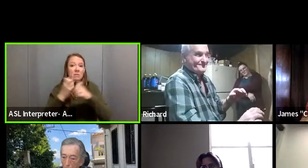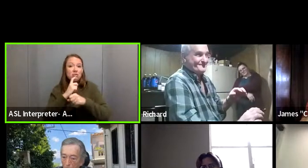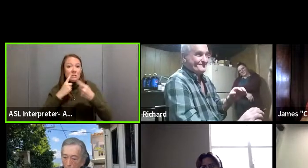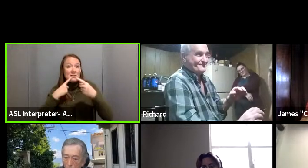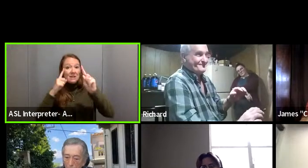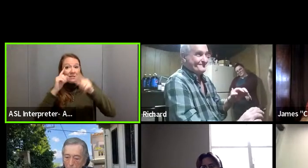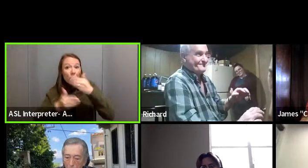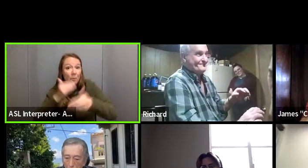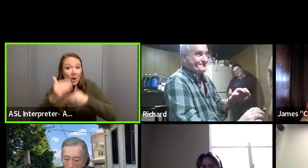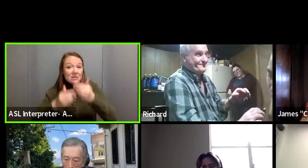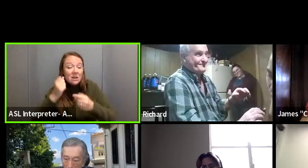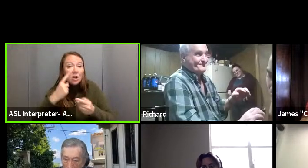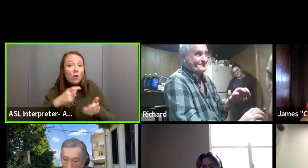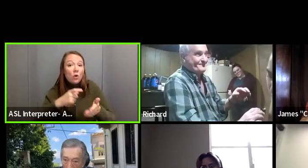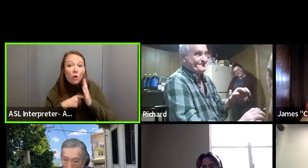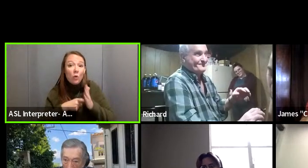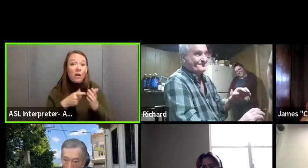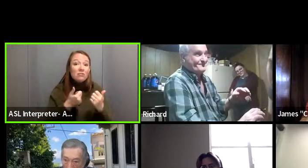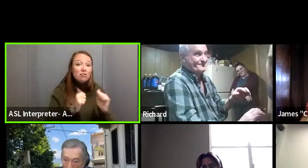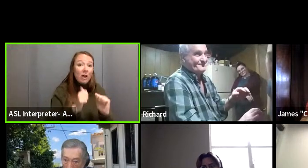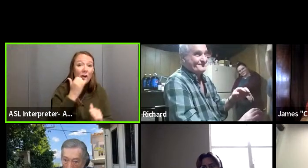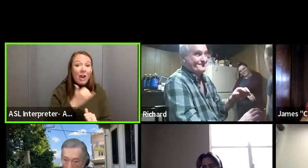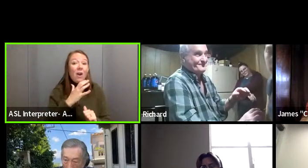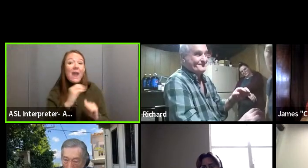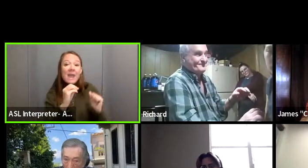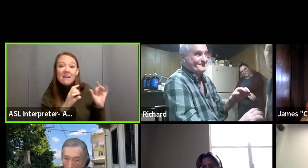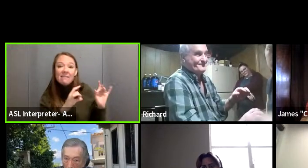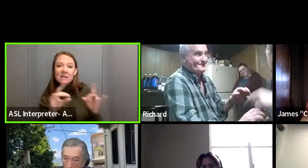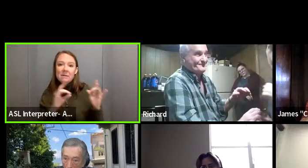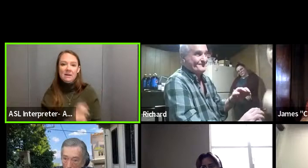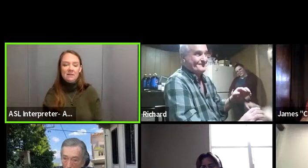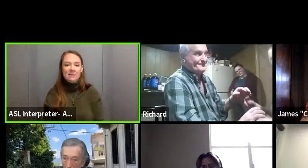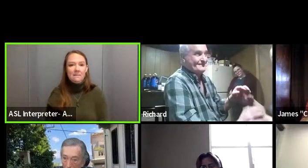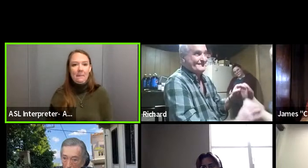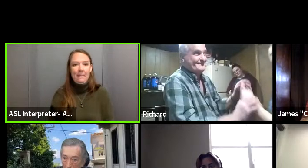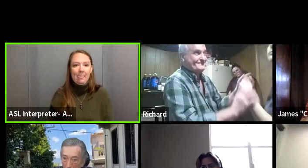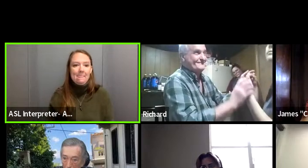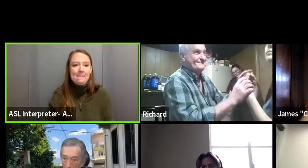it's going to take some trial and error and some feedback.